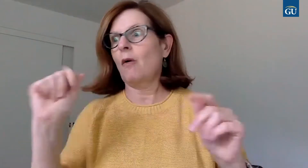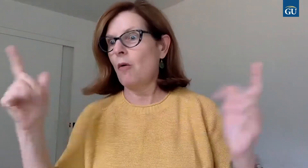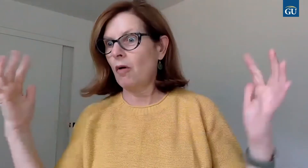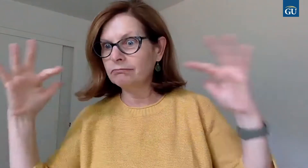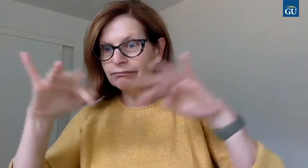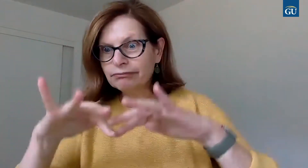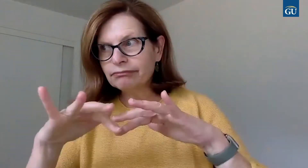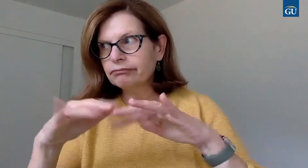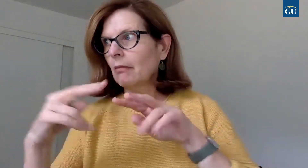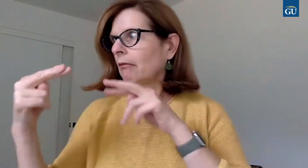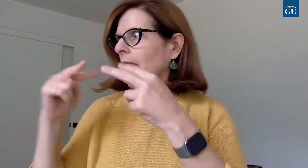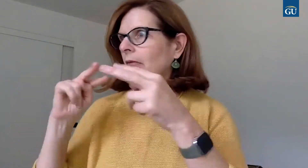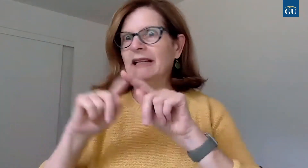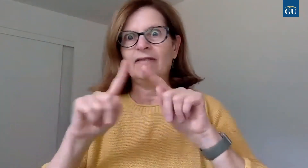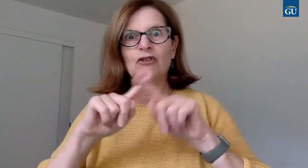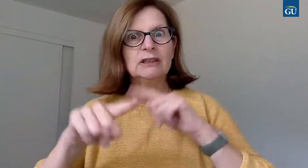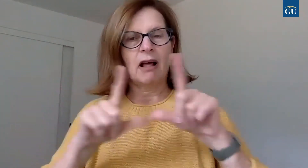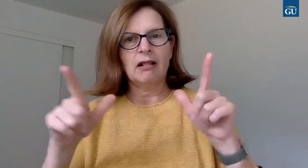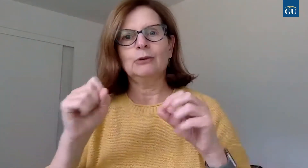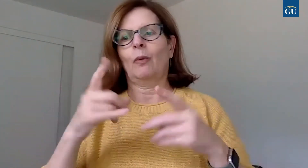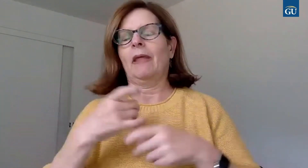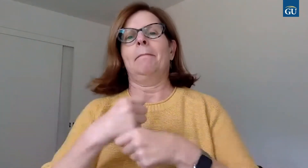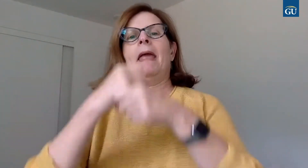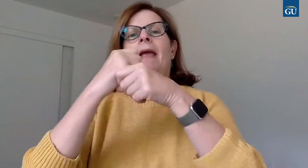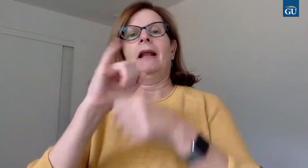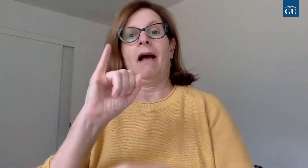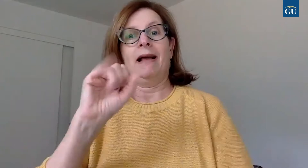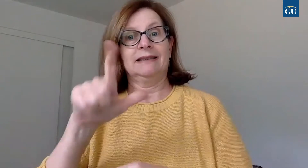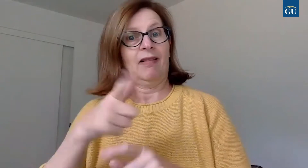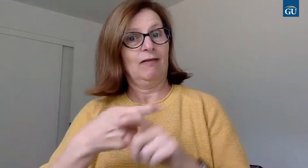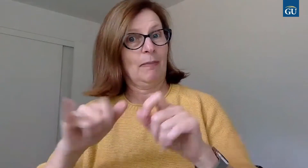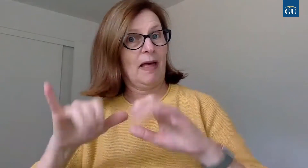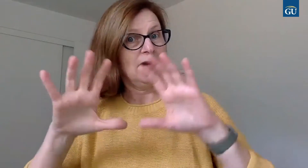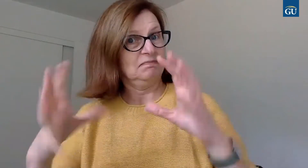came together and it led to the formation of ISL.